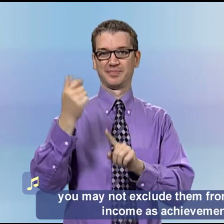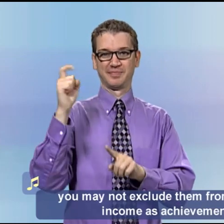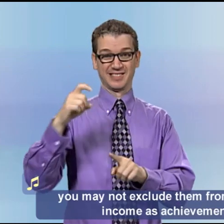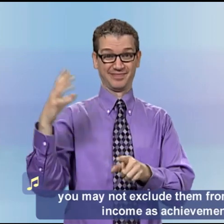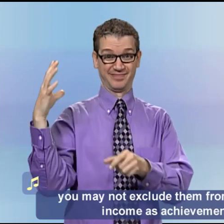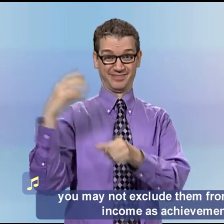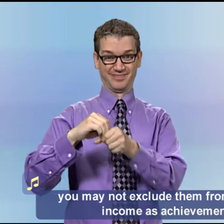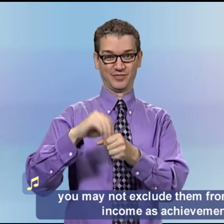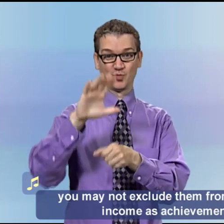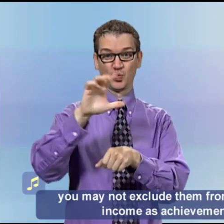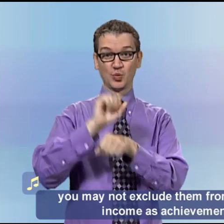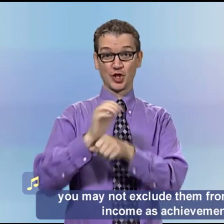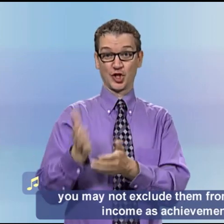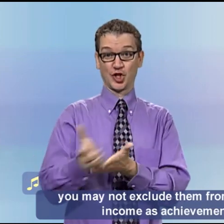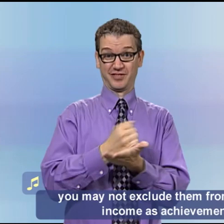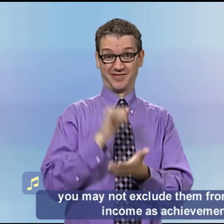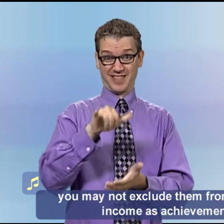employees income as achievement awards